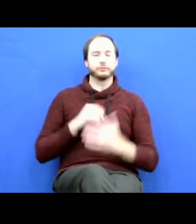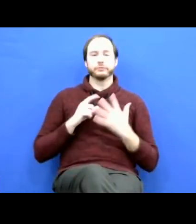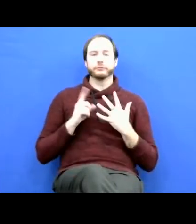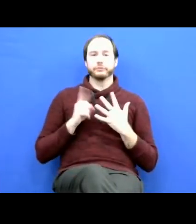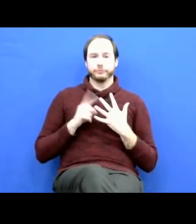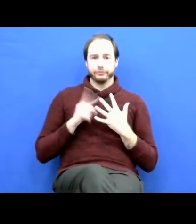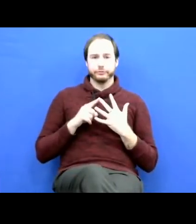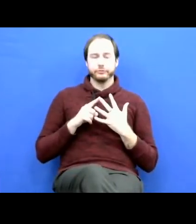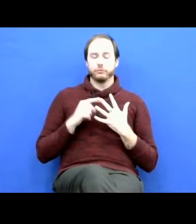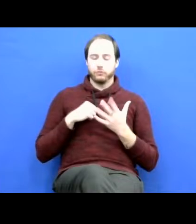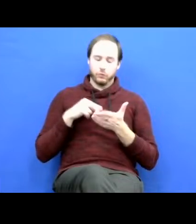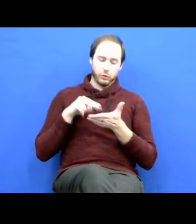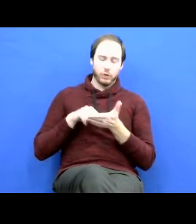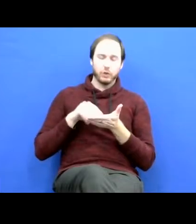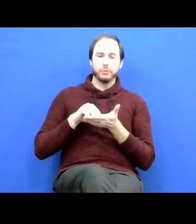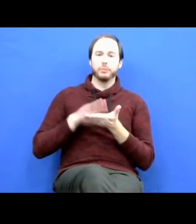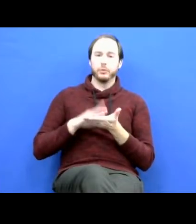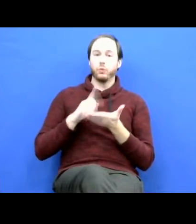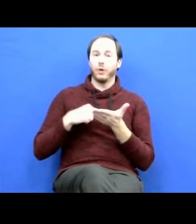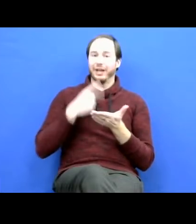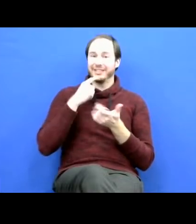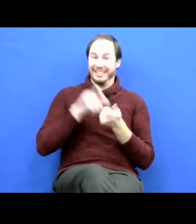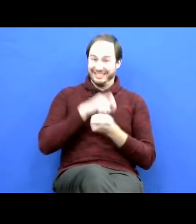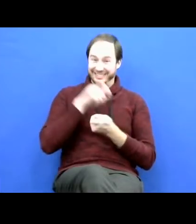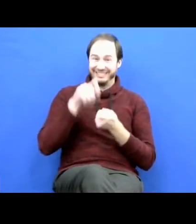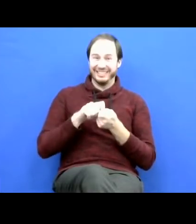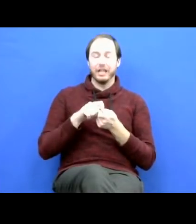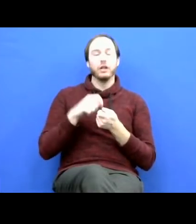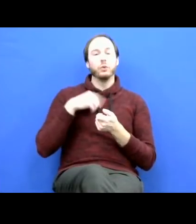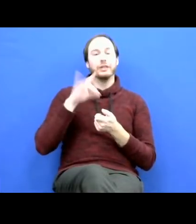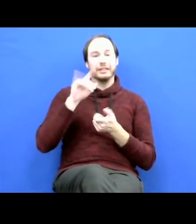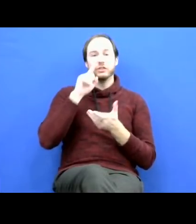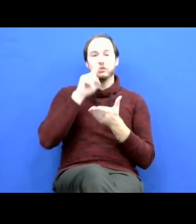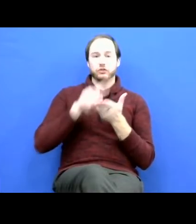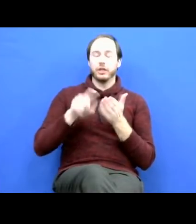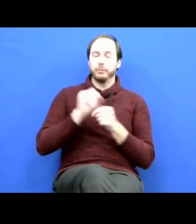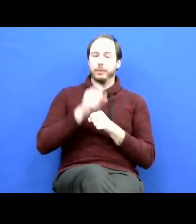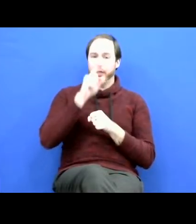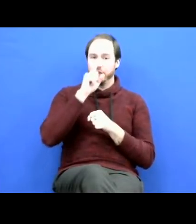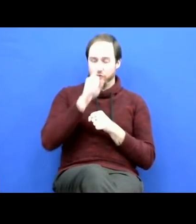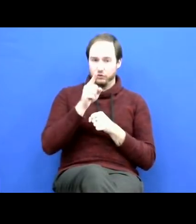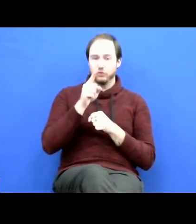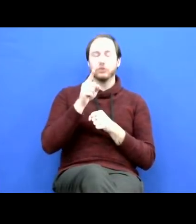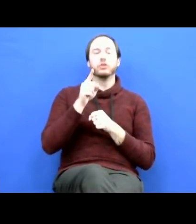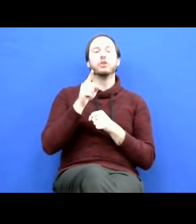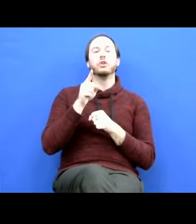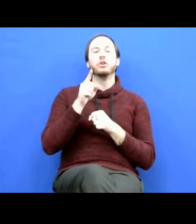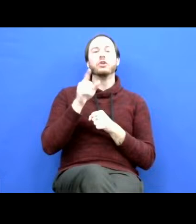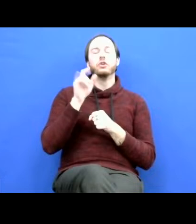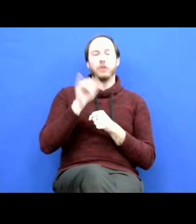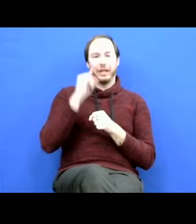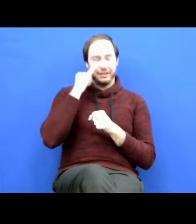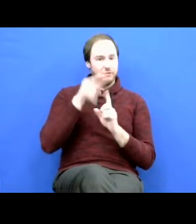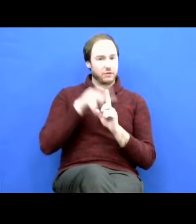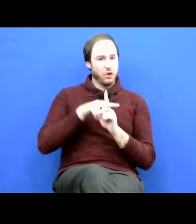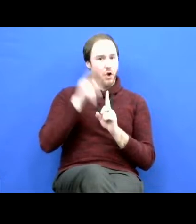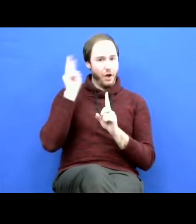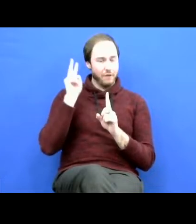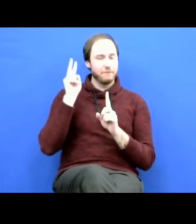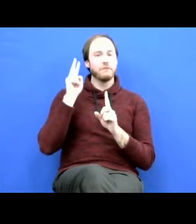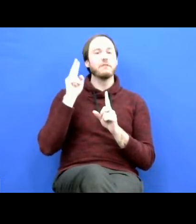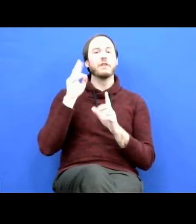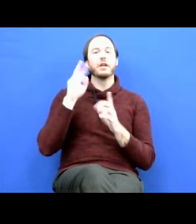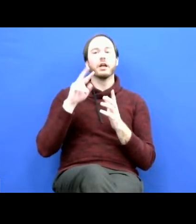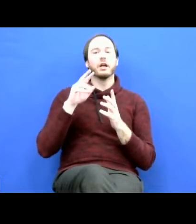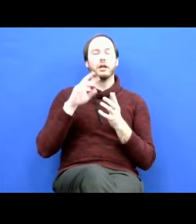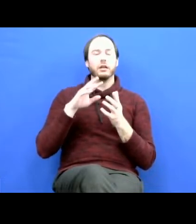We pulled up the minutes and what I had said is we did check to make sure that if this was taken off the table, would affect their